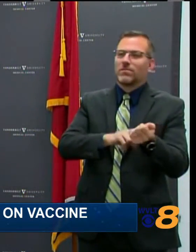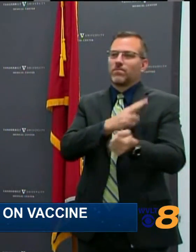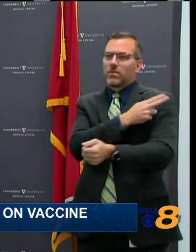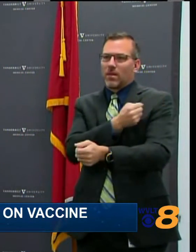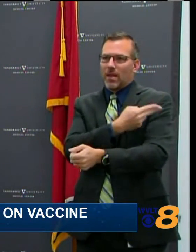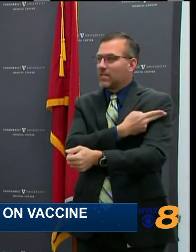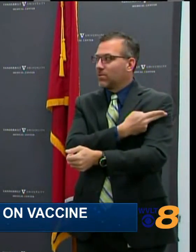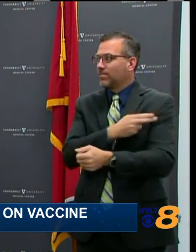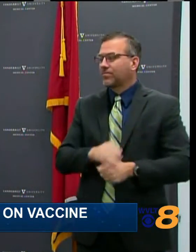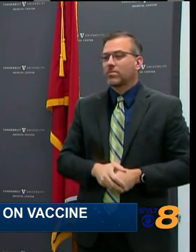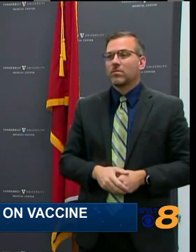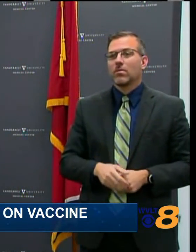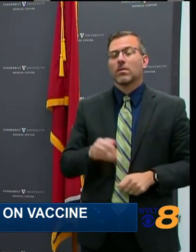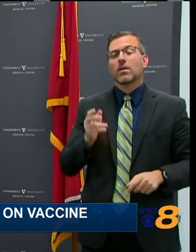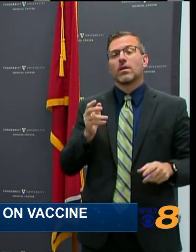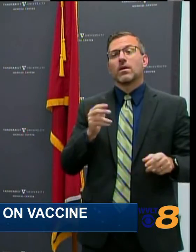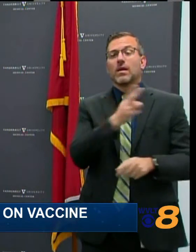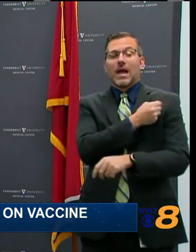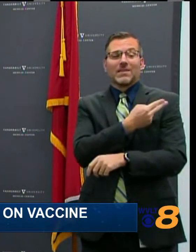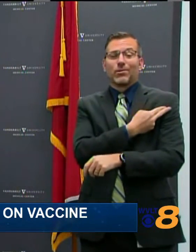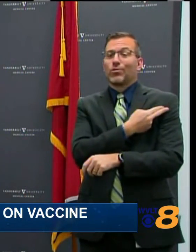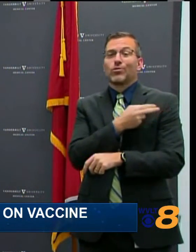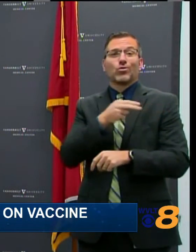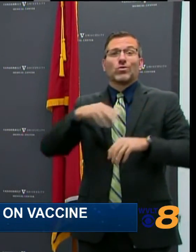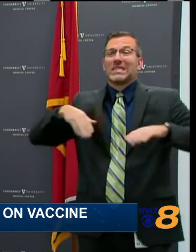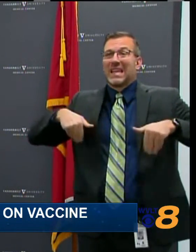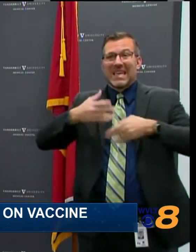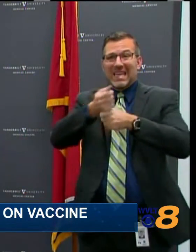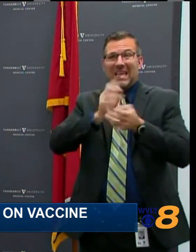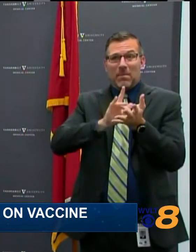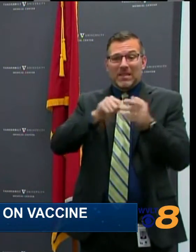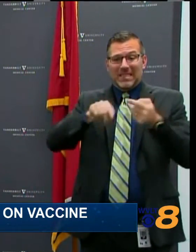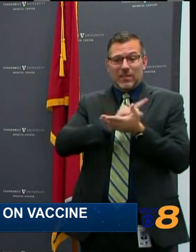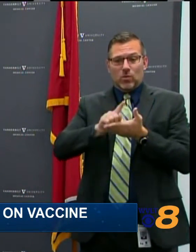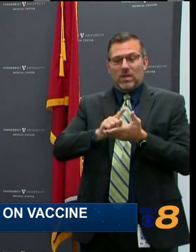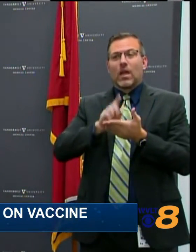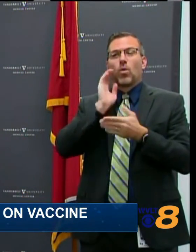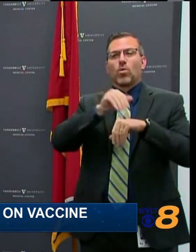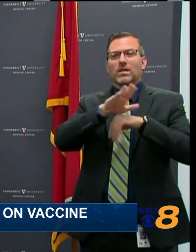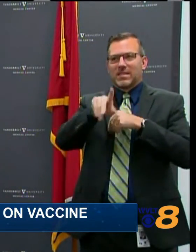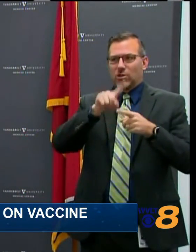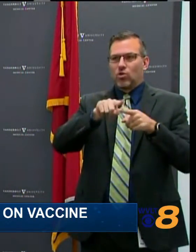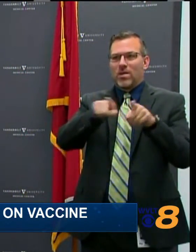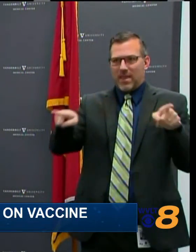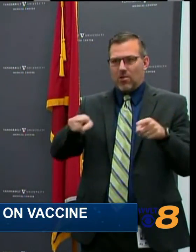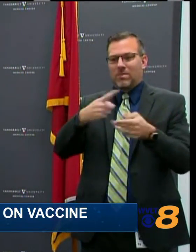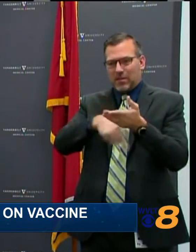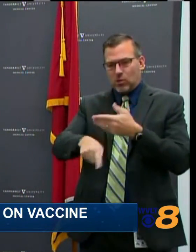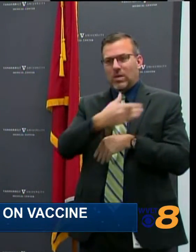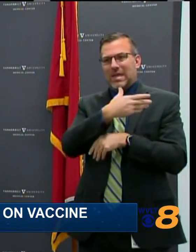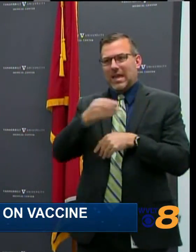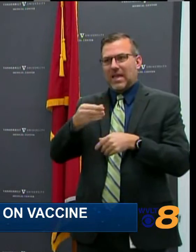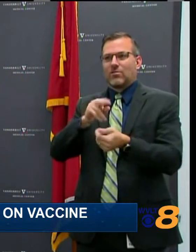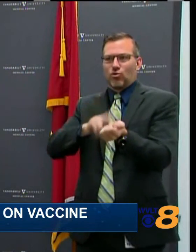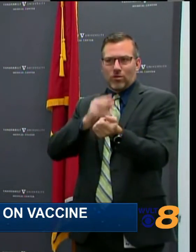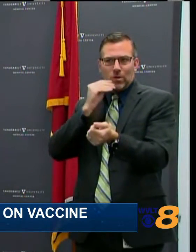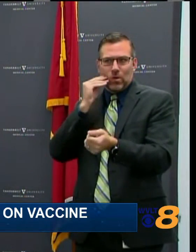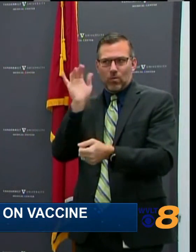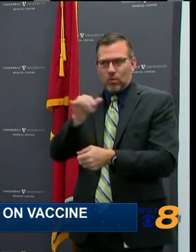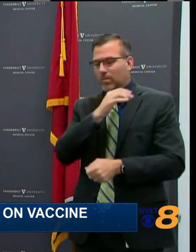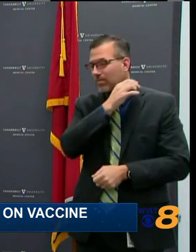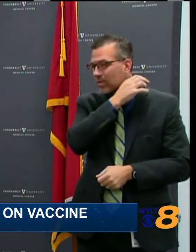that don't get the Pfizer allocation this week, and our long-term care facilities. Now, I realize there's a lot to keep track of, and there's a